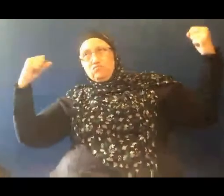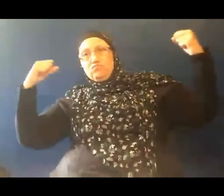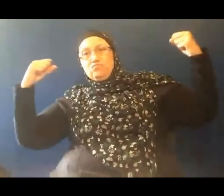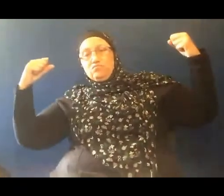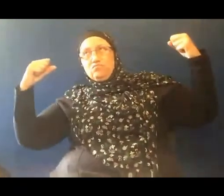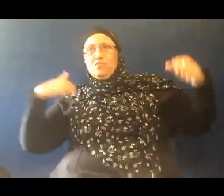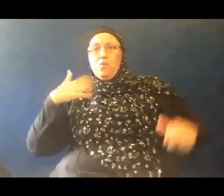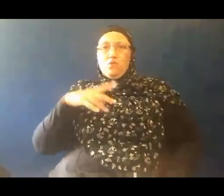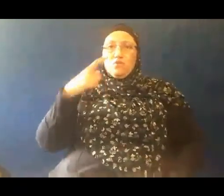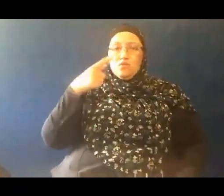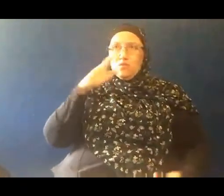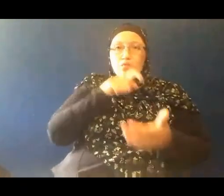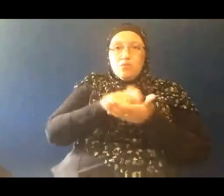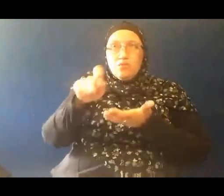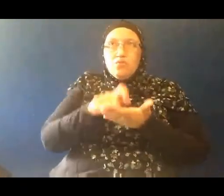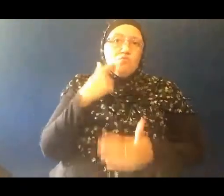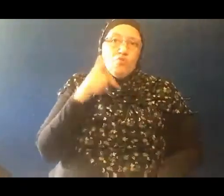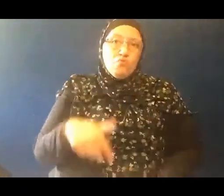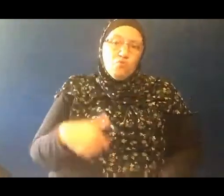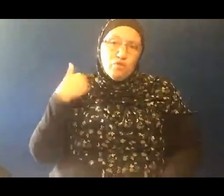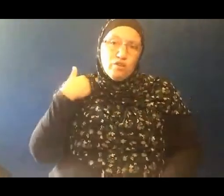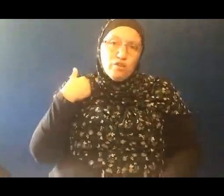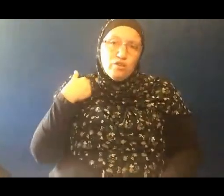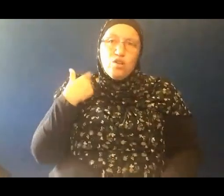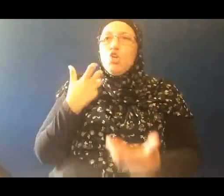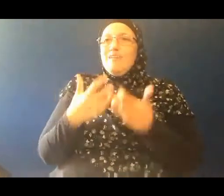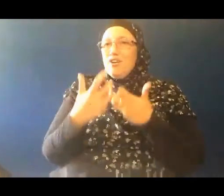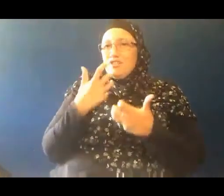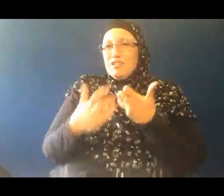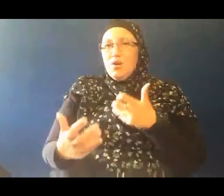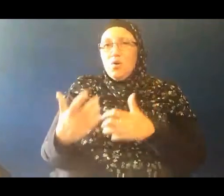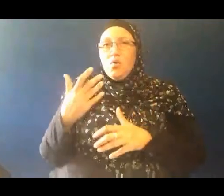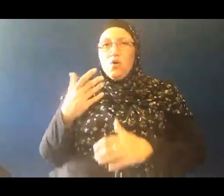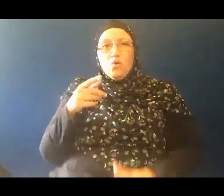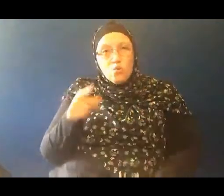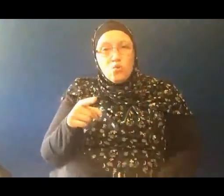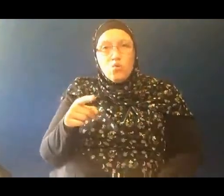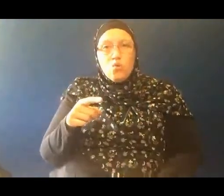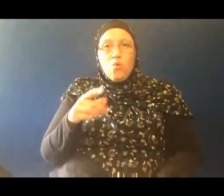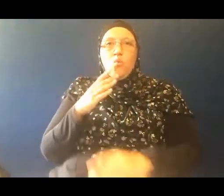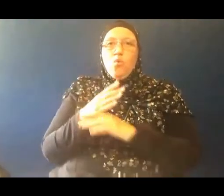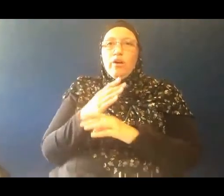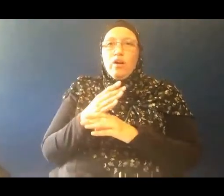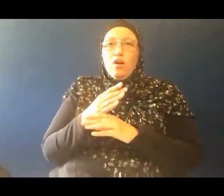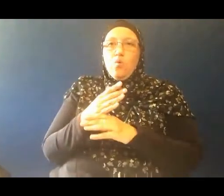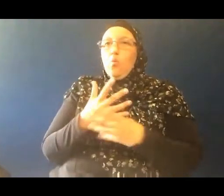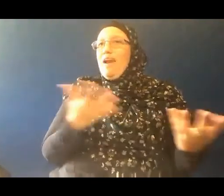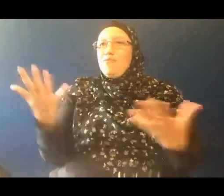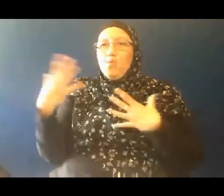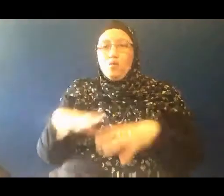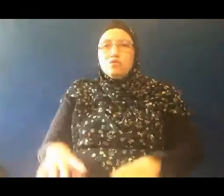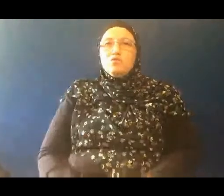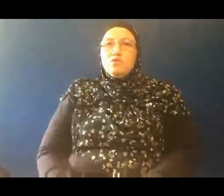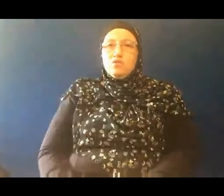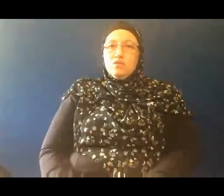if you are in the office tomorrow at the uni, walking off the street in Oxford Street for or whatever else,